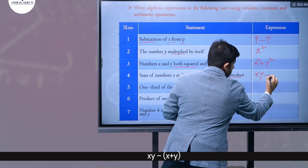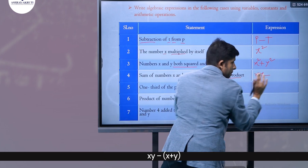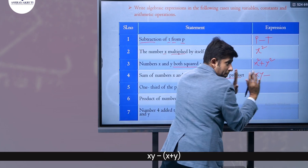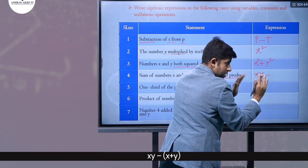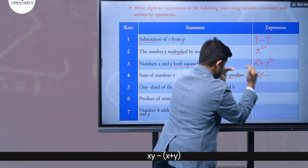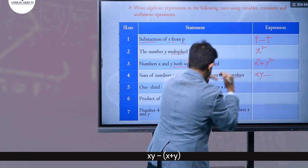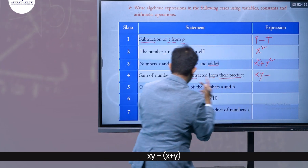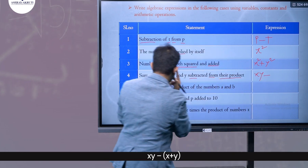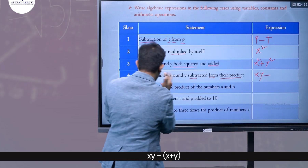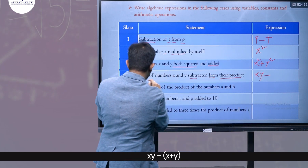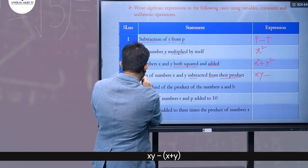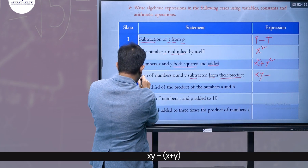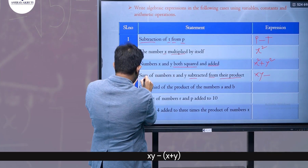minus of